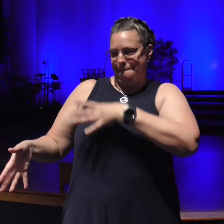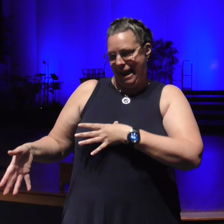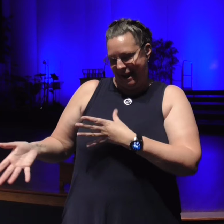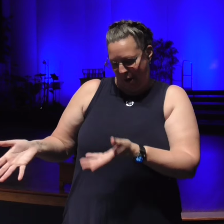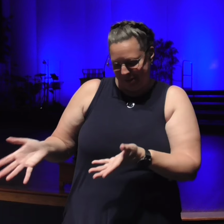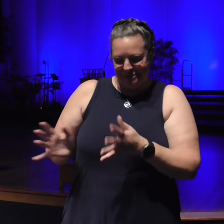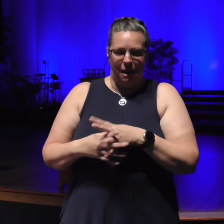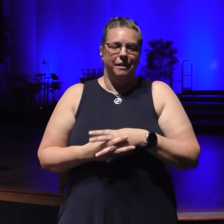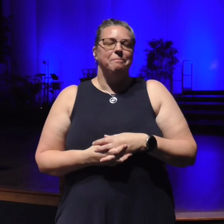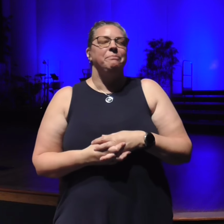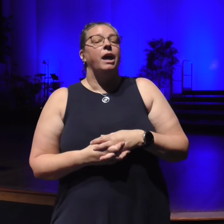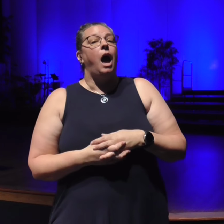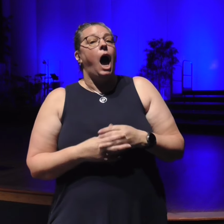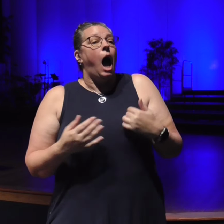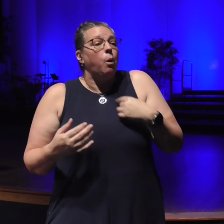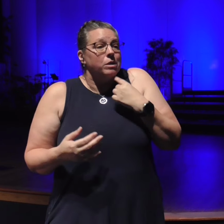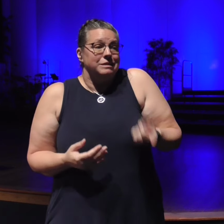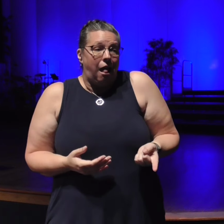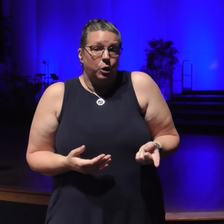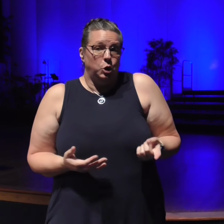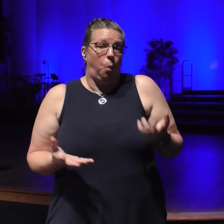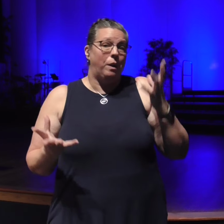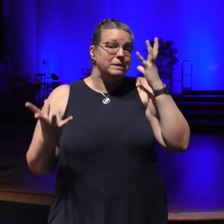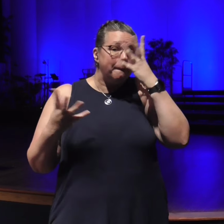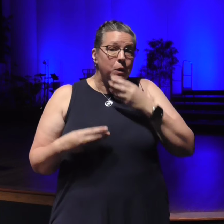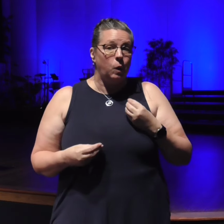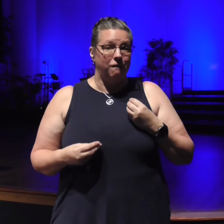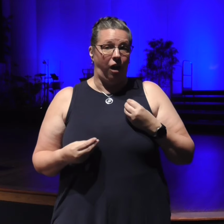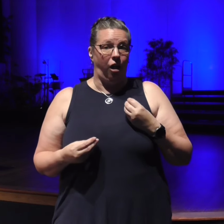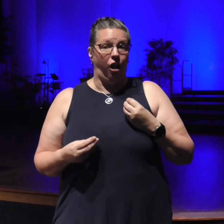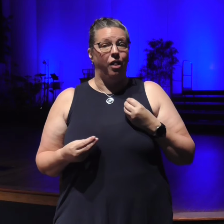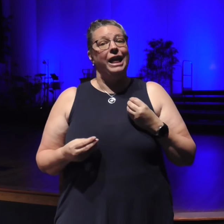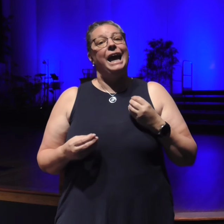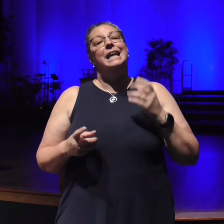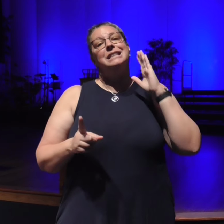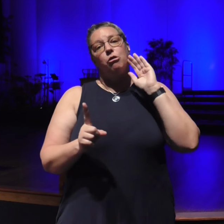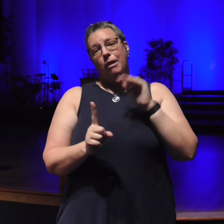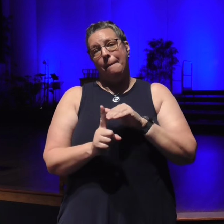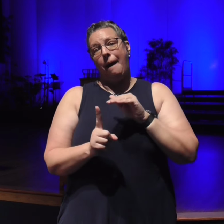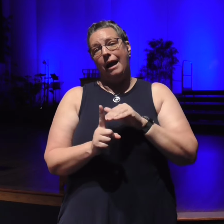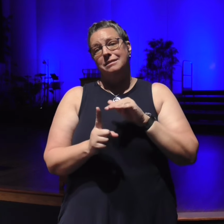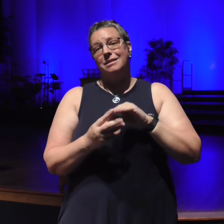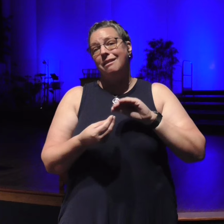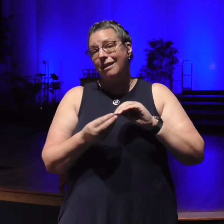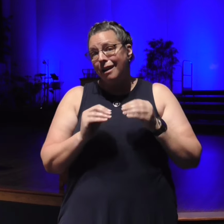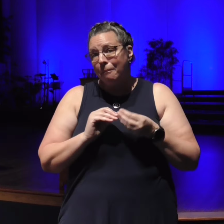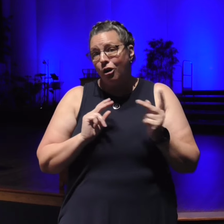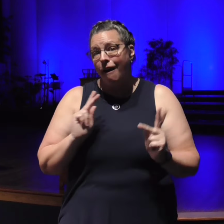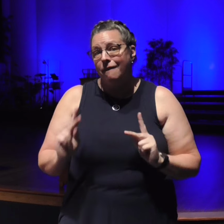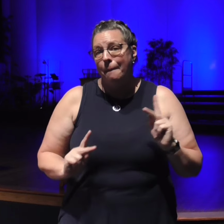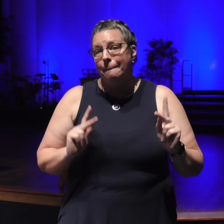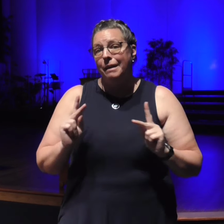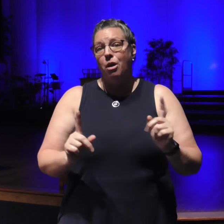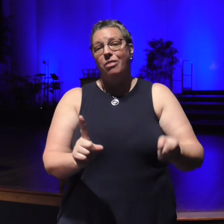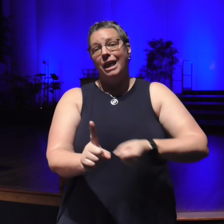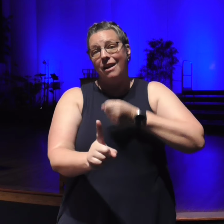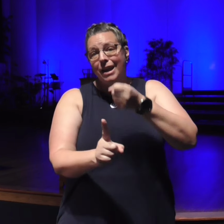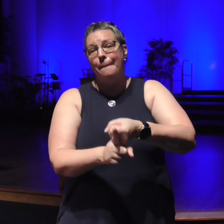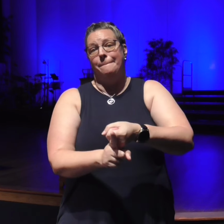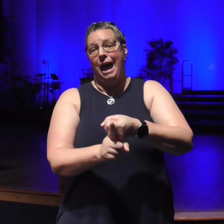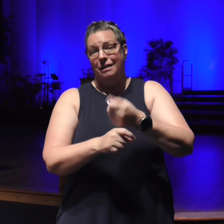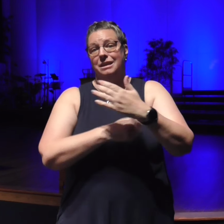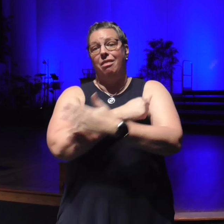out of this, but I want to tell you that what's beautiful about this is it reminds us of the number of people that have impacted the